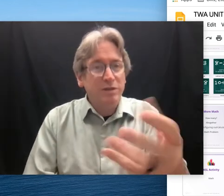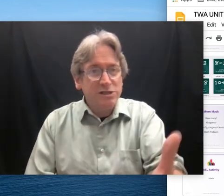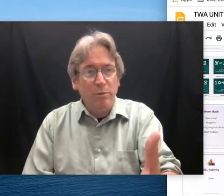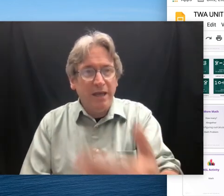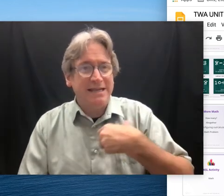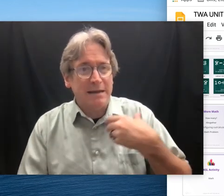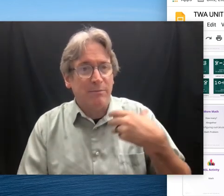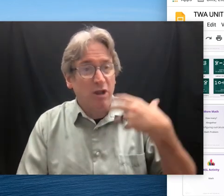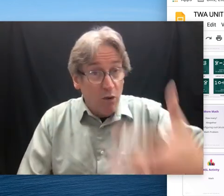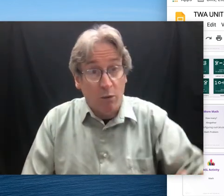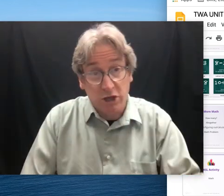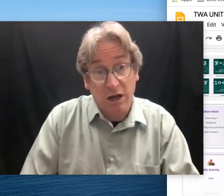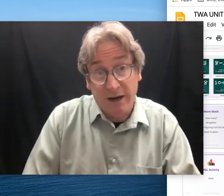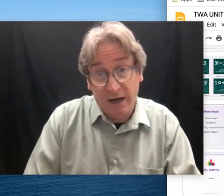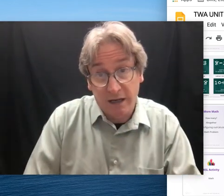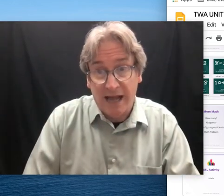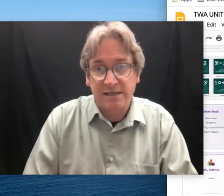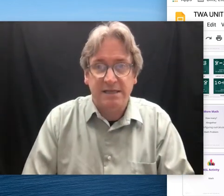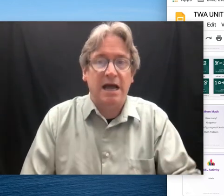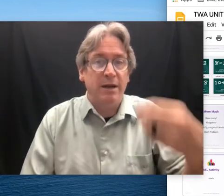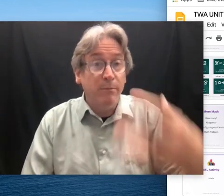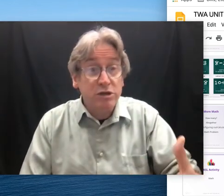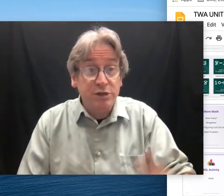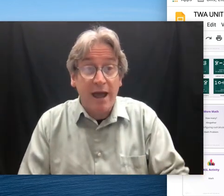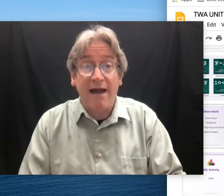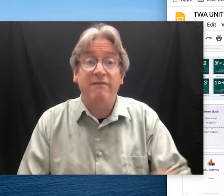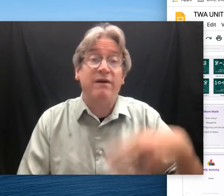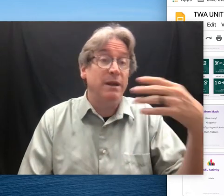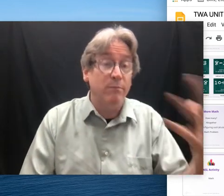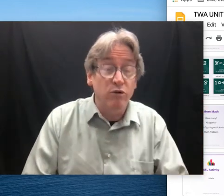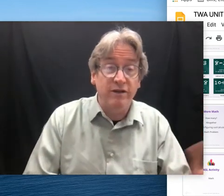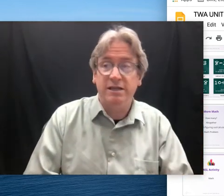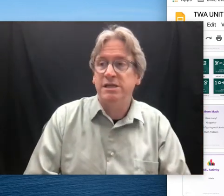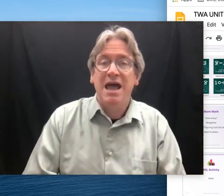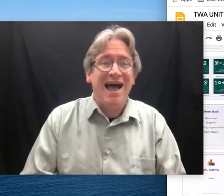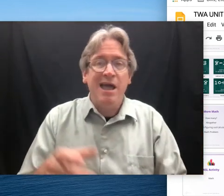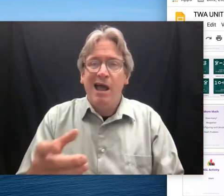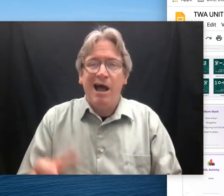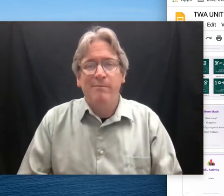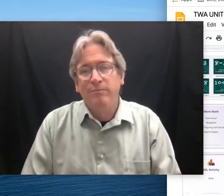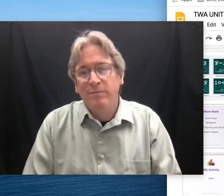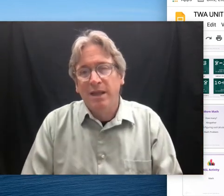So this will be an example of what we'll talk about in class, is how many books do you have, how many movies.